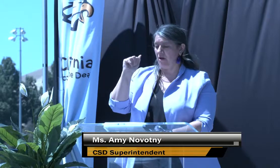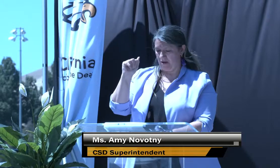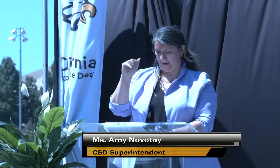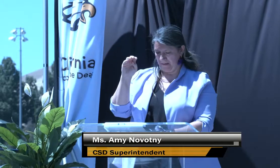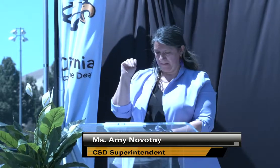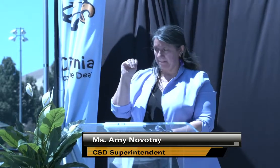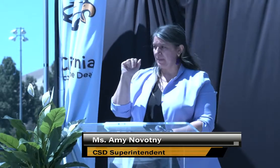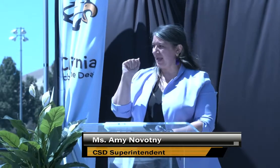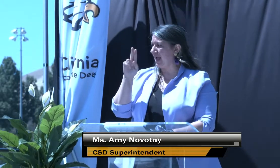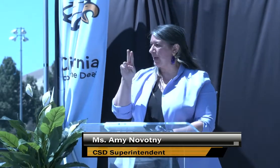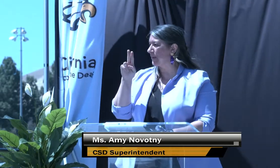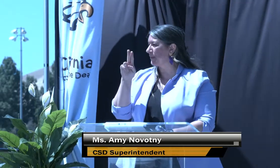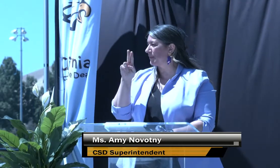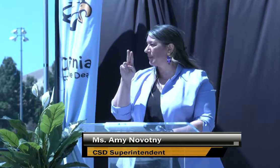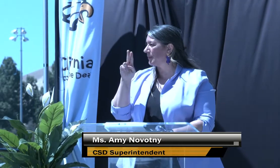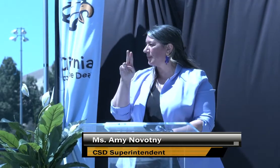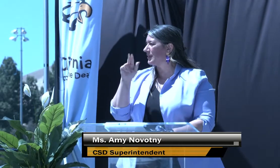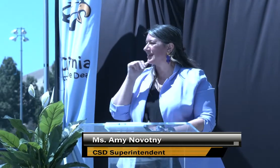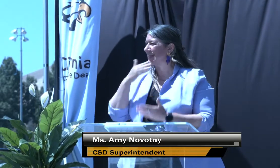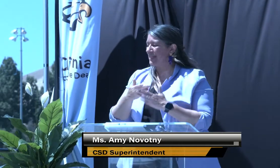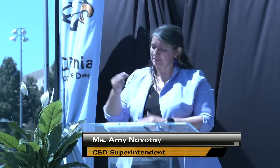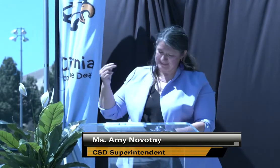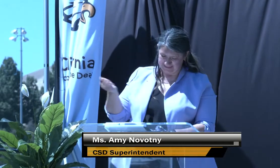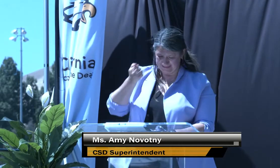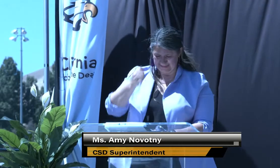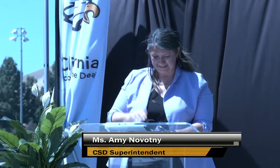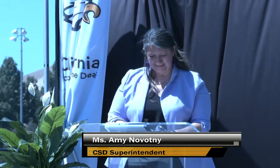We have Gloria.